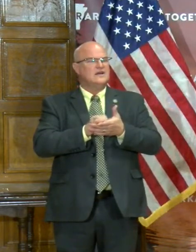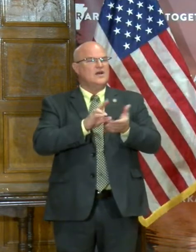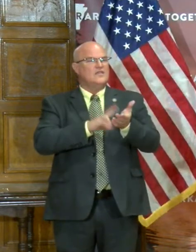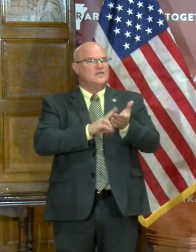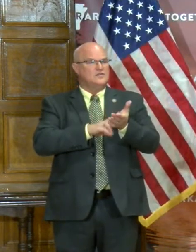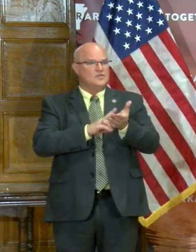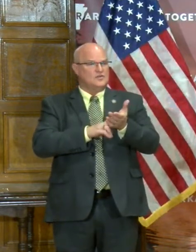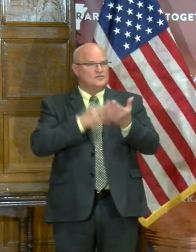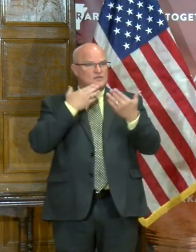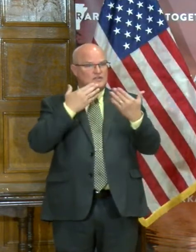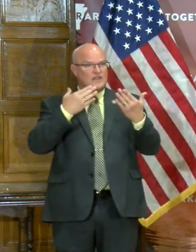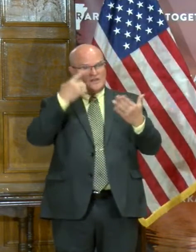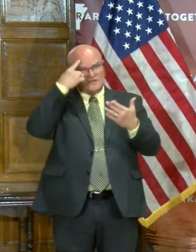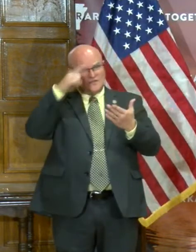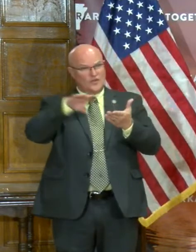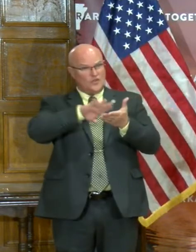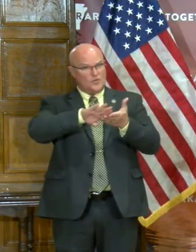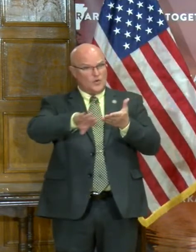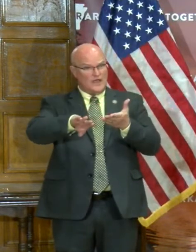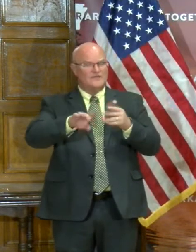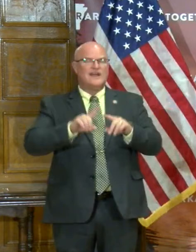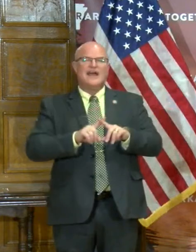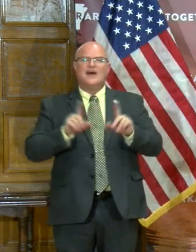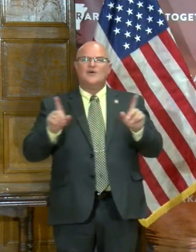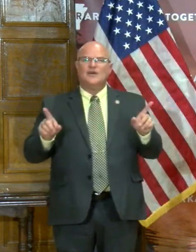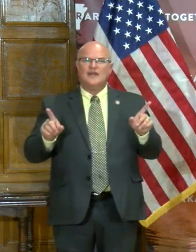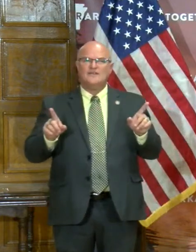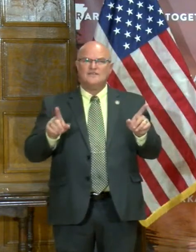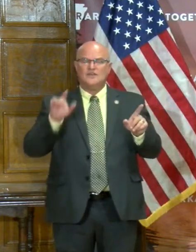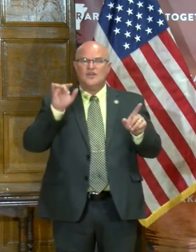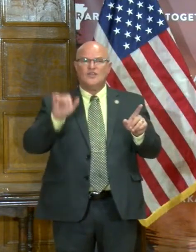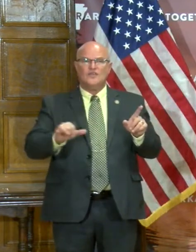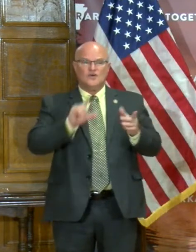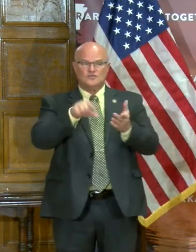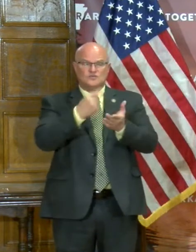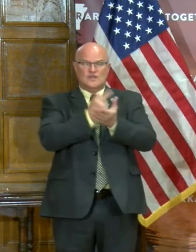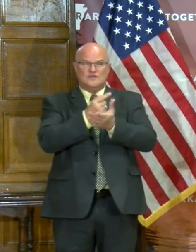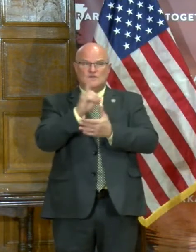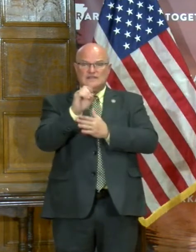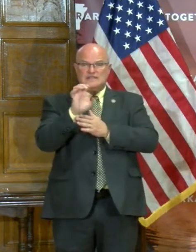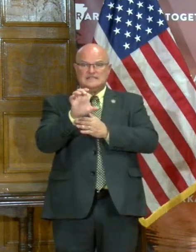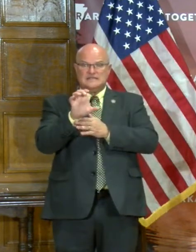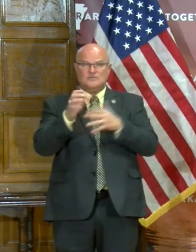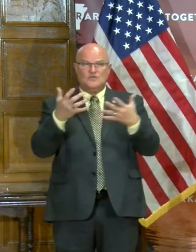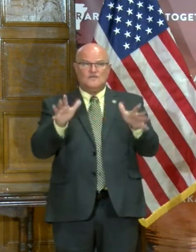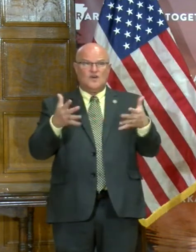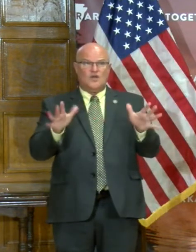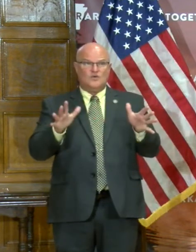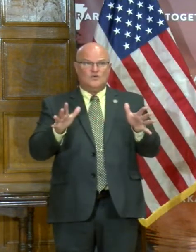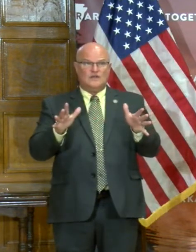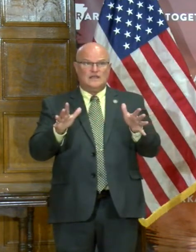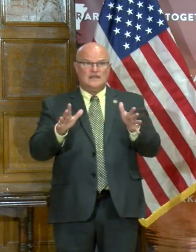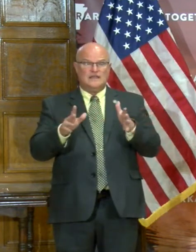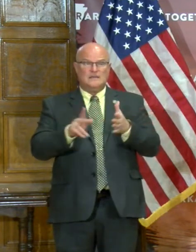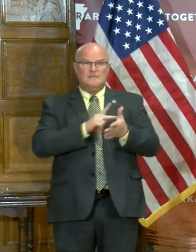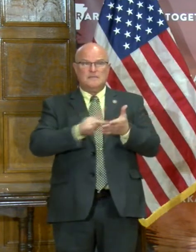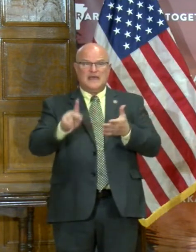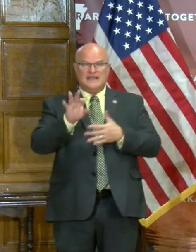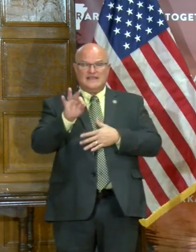nurses are grateful for the waiver. However, those graduating in December have already paid that